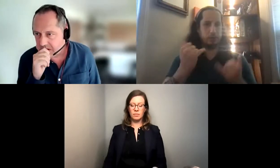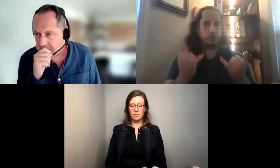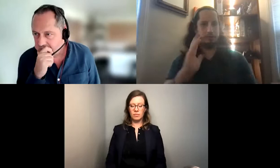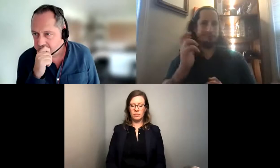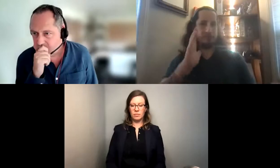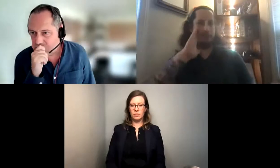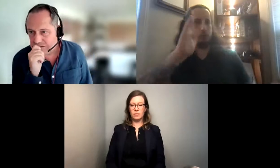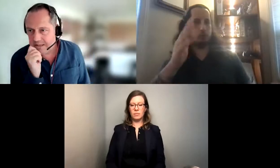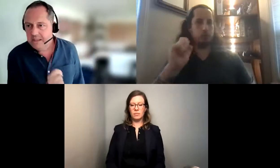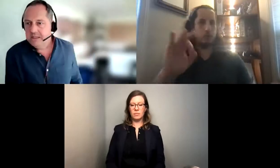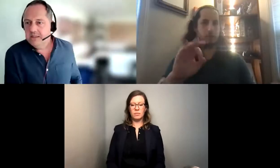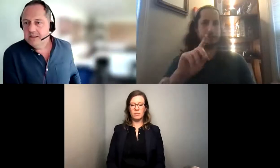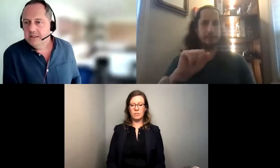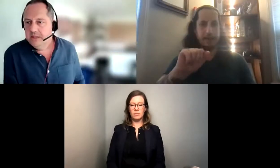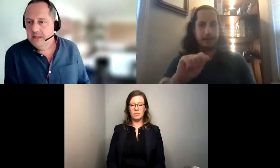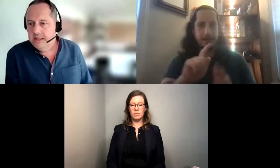GAN technology